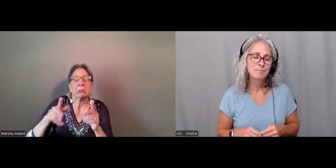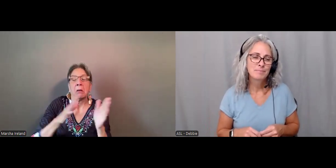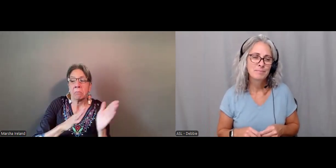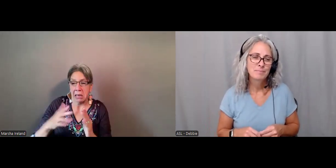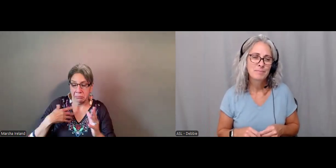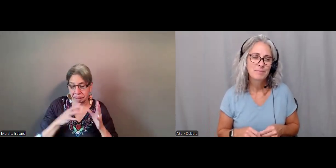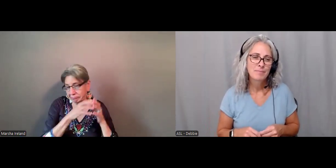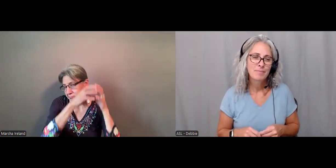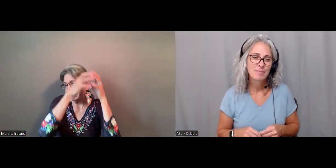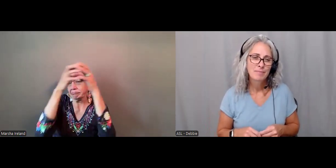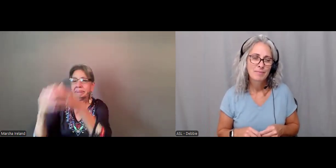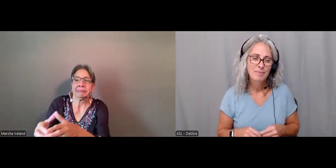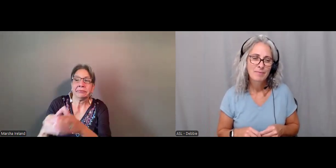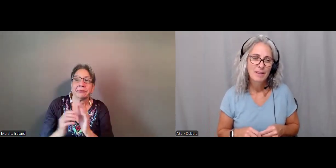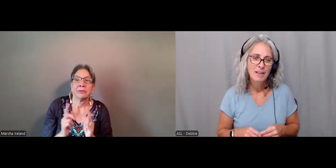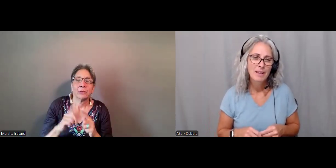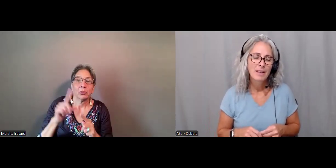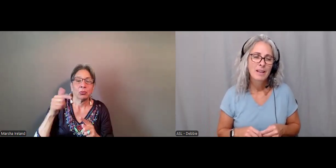And